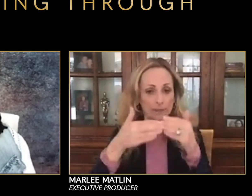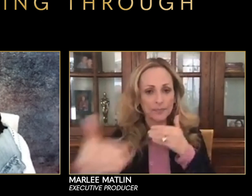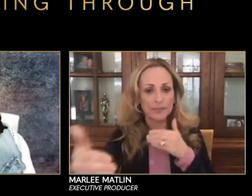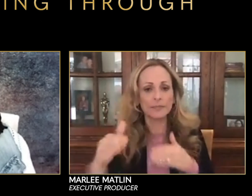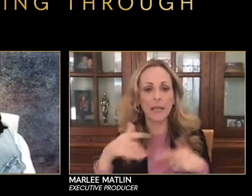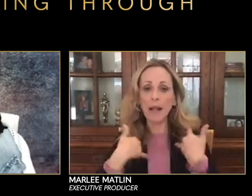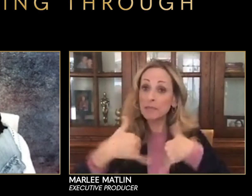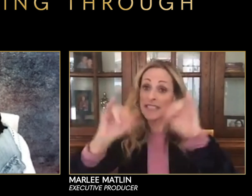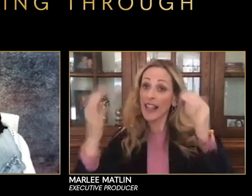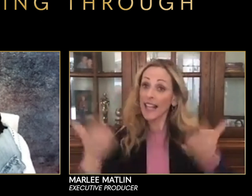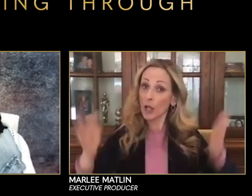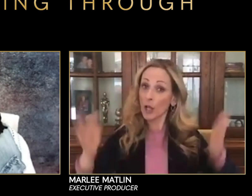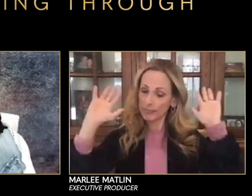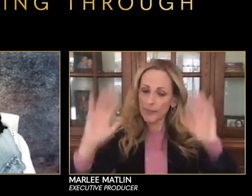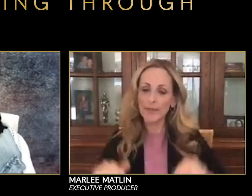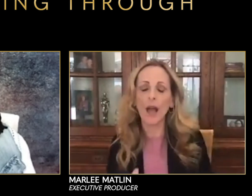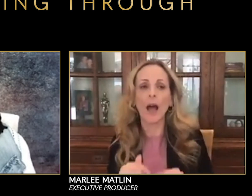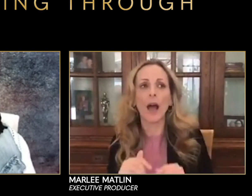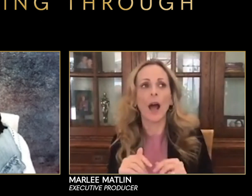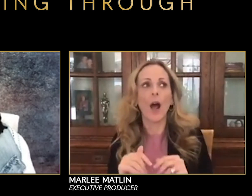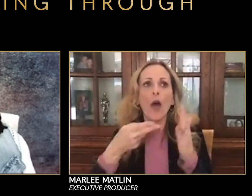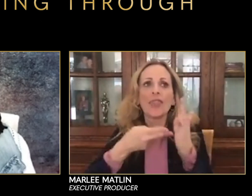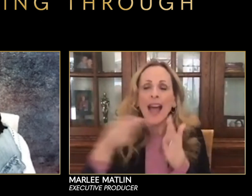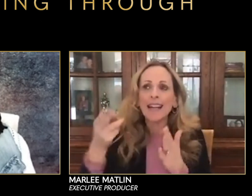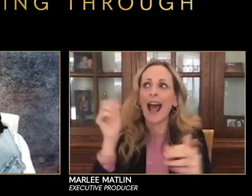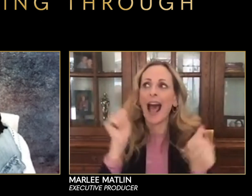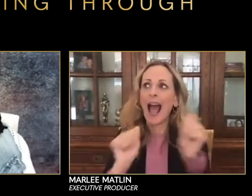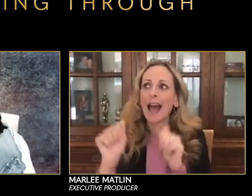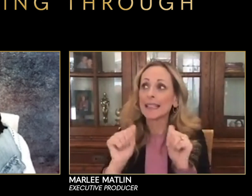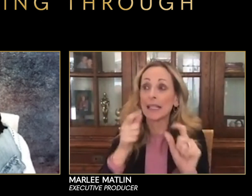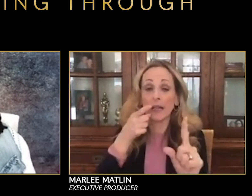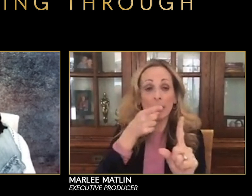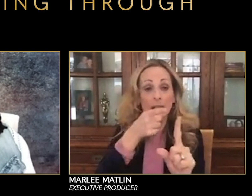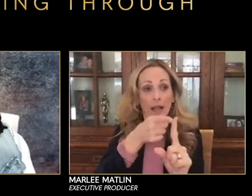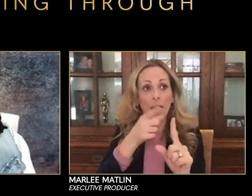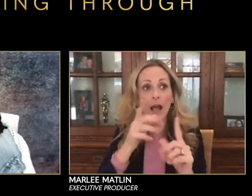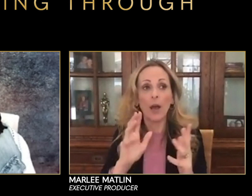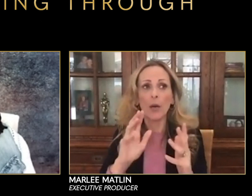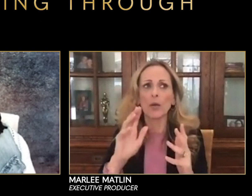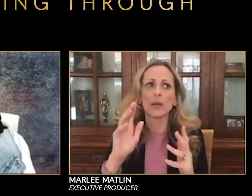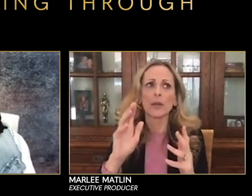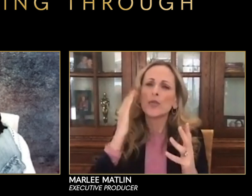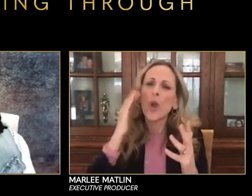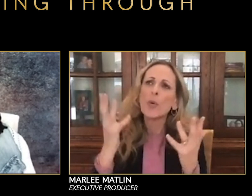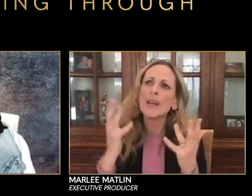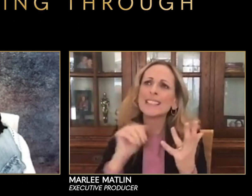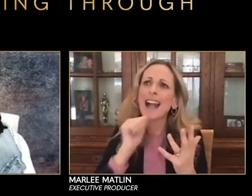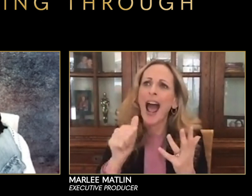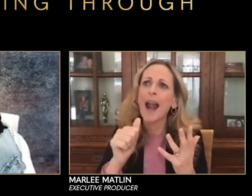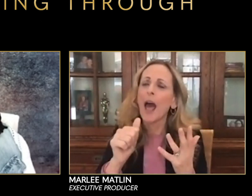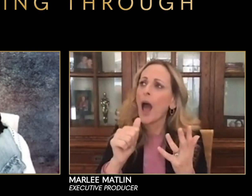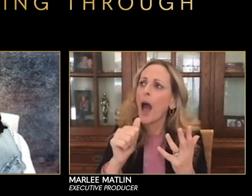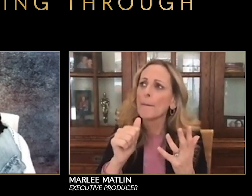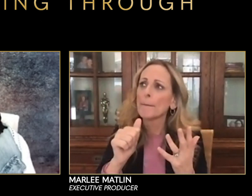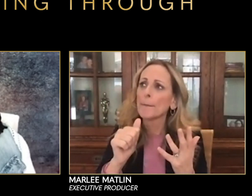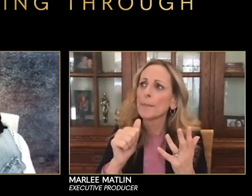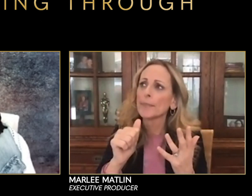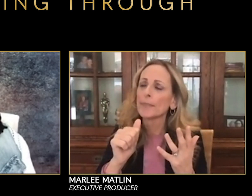so what? I just continued, and I'm still here. So authenticity for me